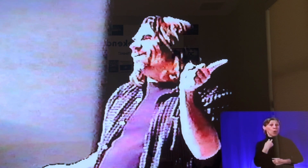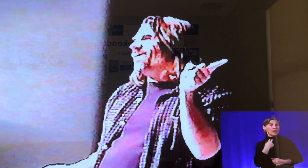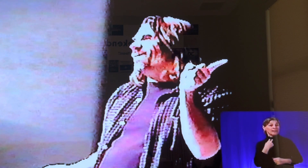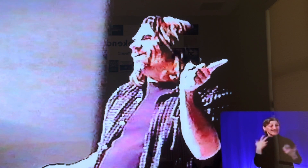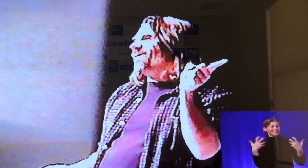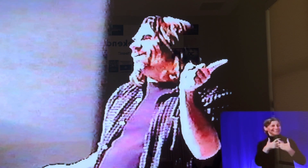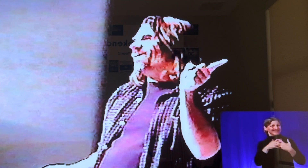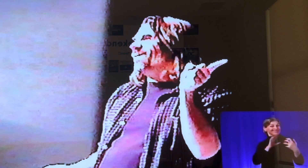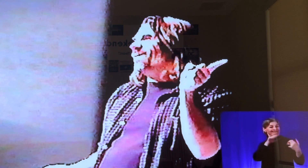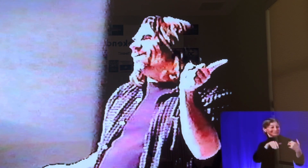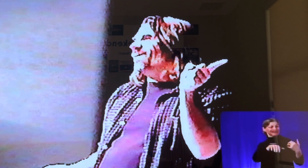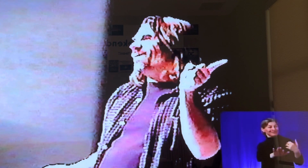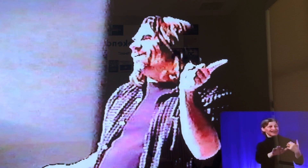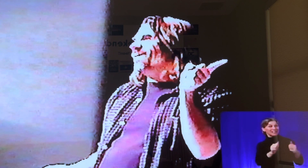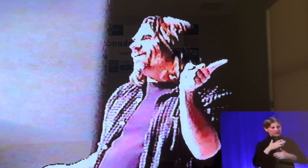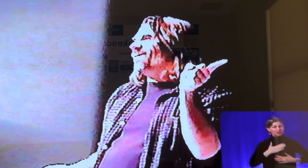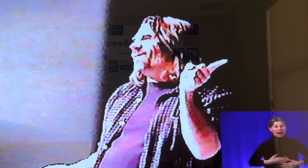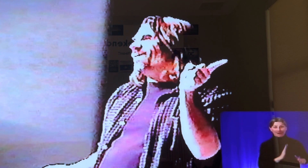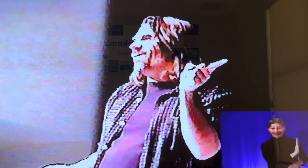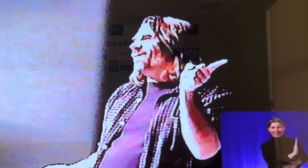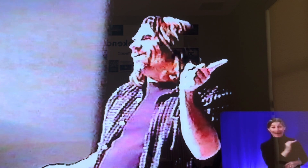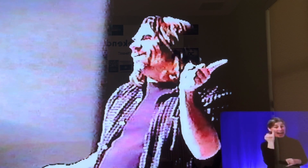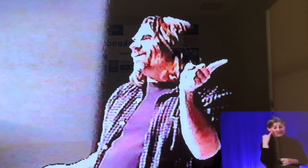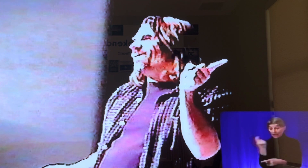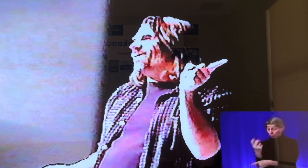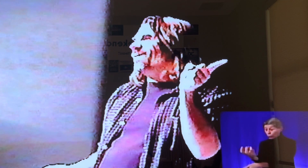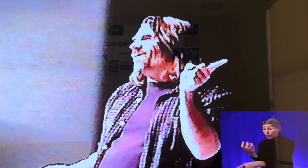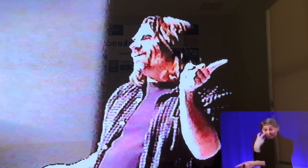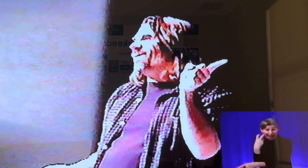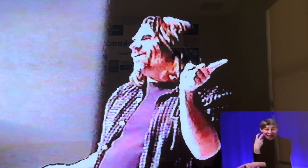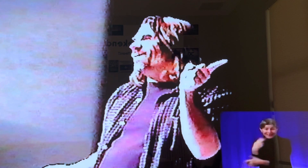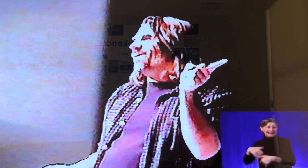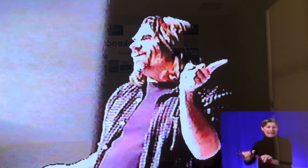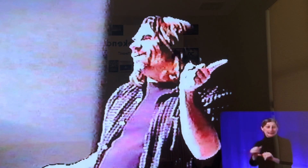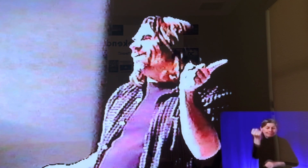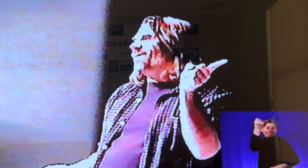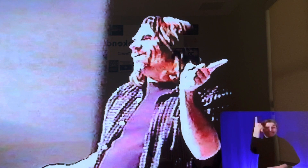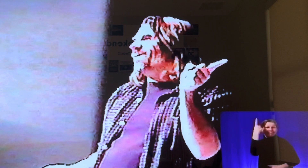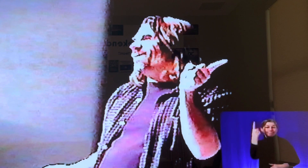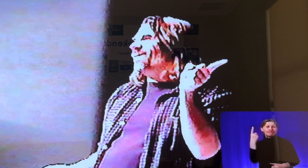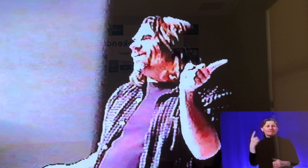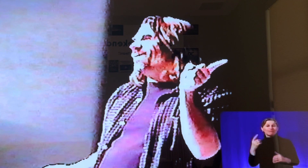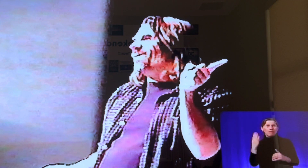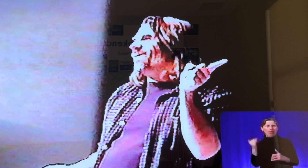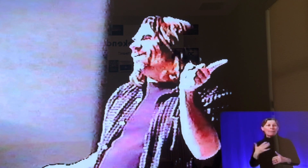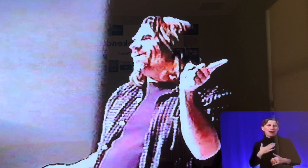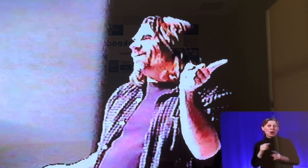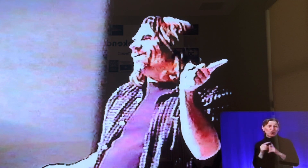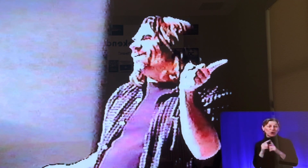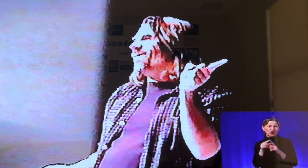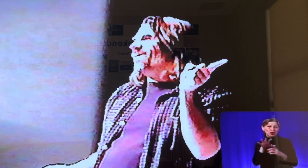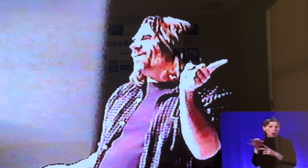doing, so that even if someone were blind, they'd get it just by my word choice and my intonation.